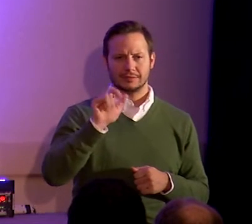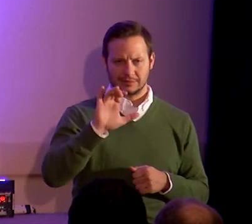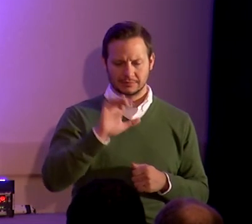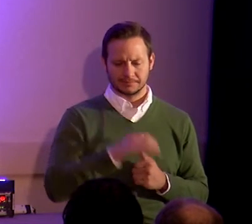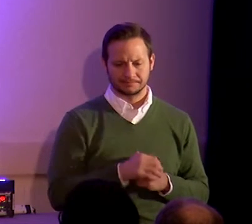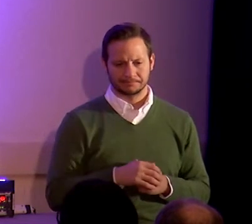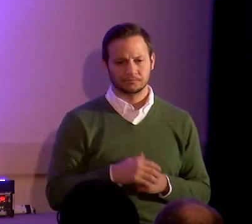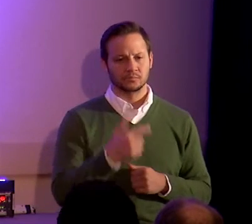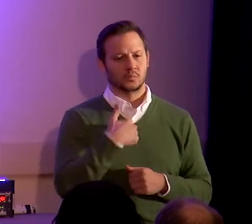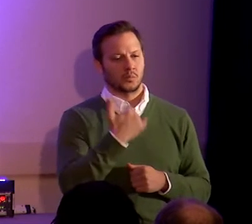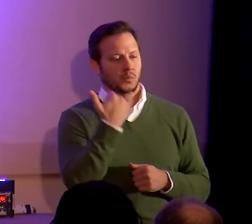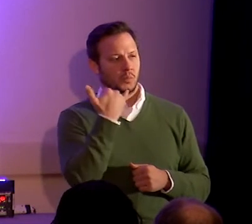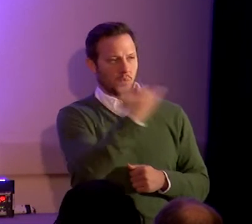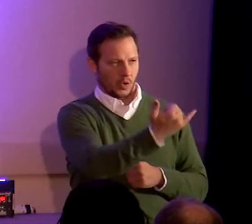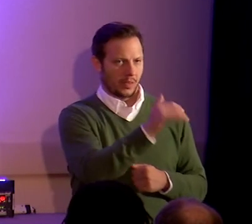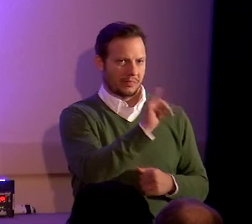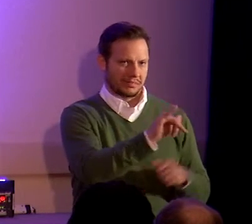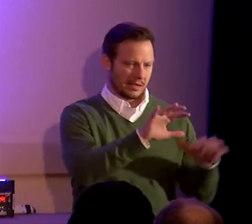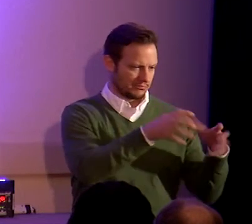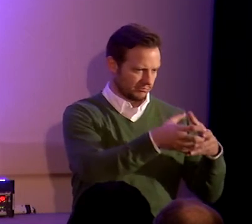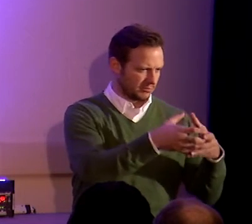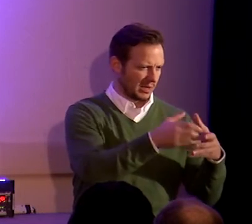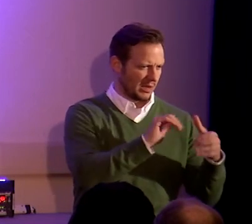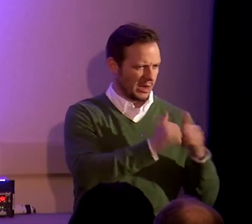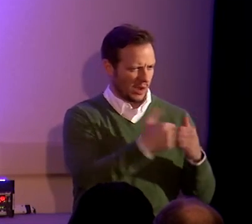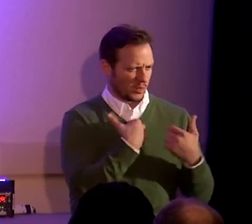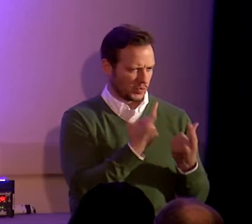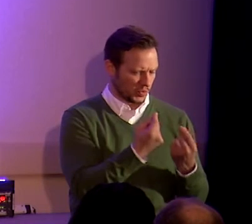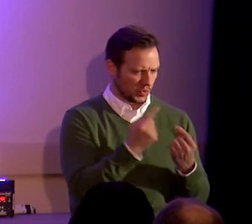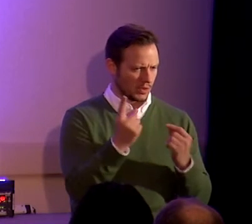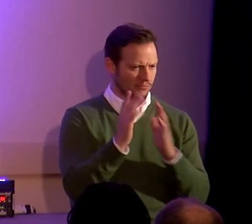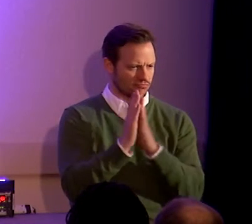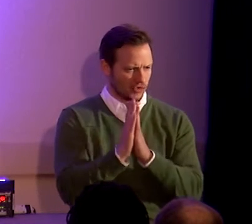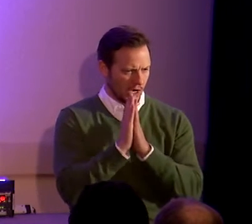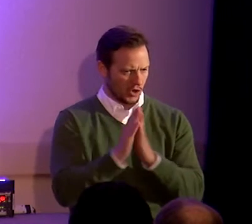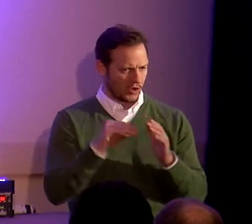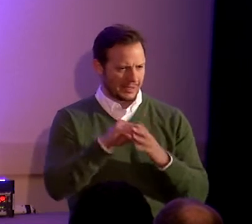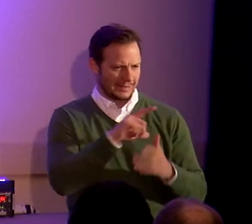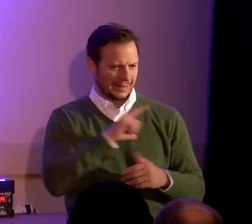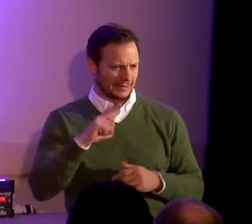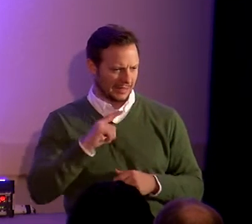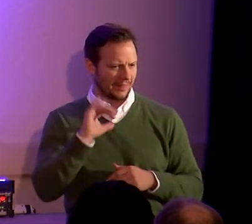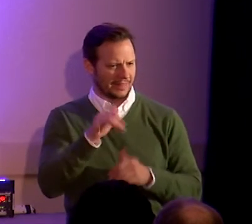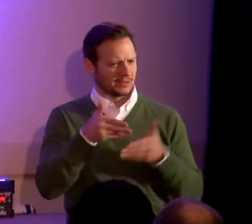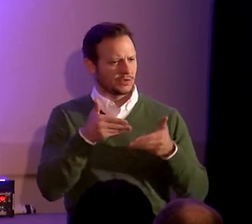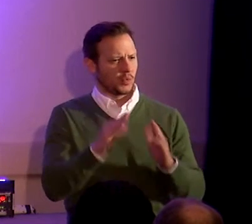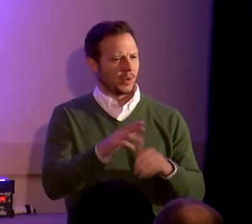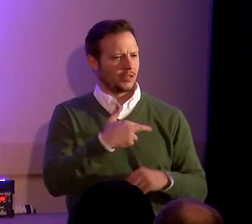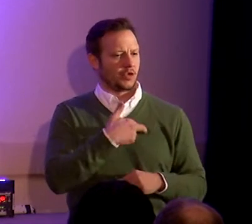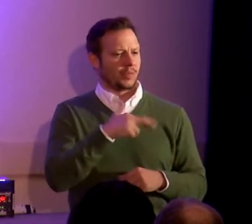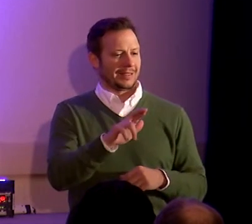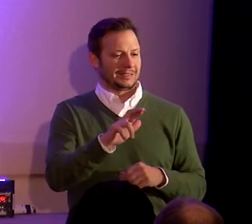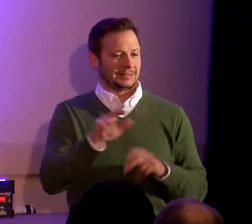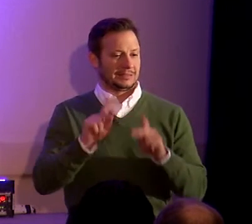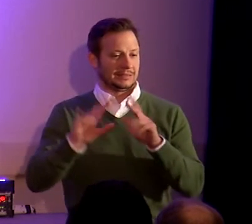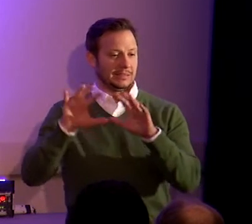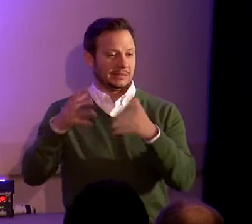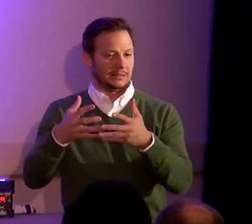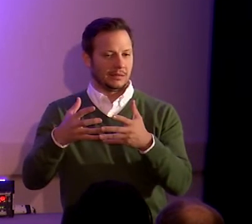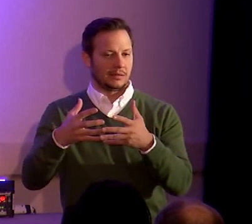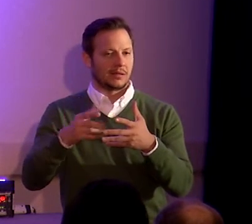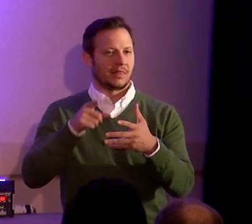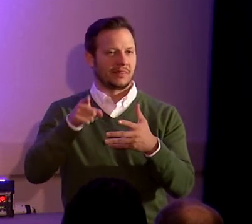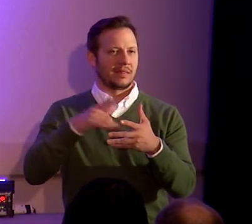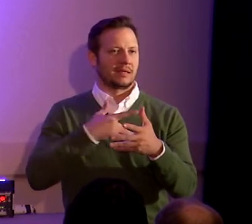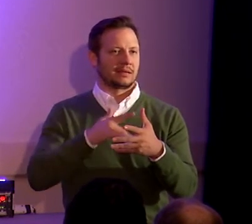of Arizona, and together we crafted a strategy to draw attention to how the prayer in the legislature was itself a way for the religious majority to marginalize